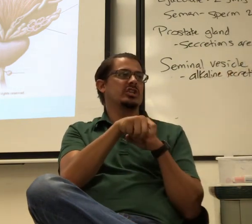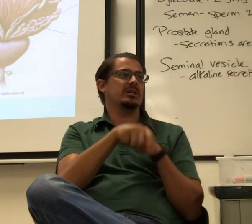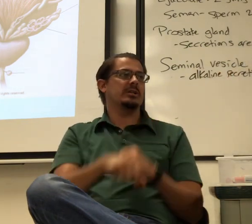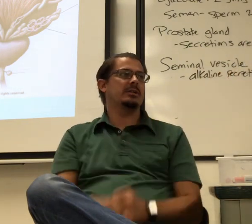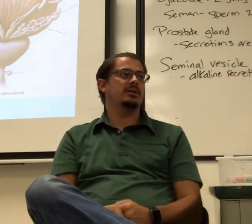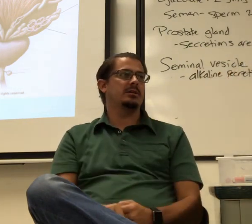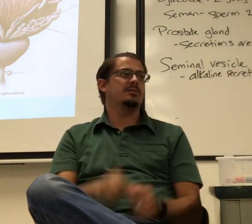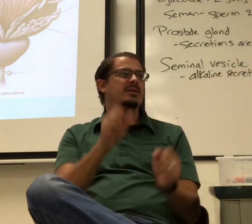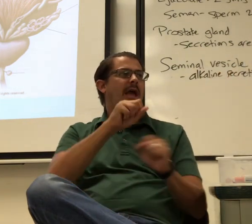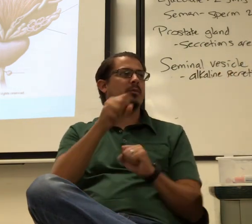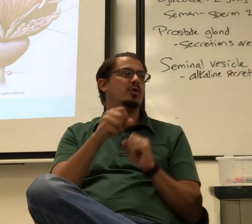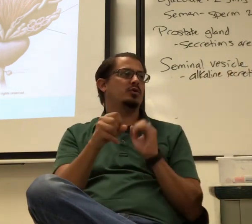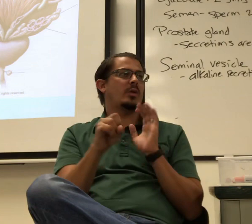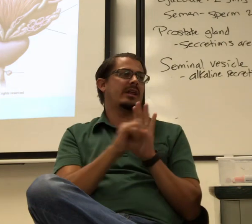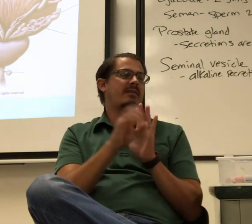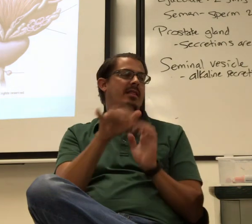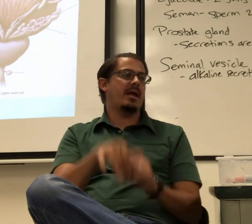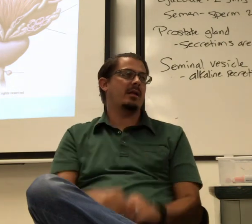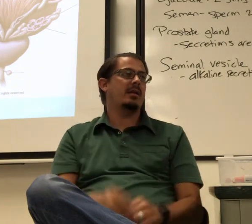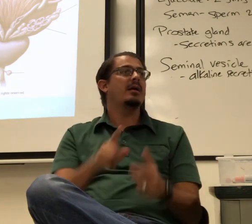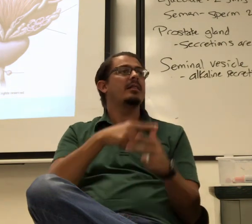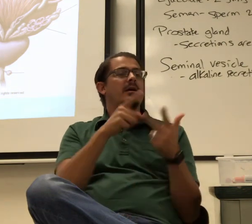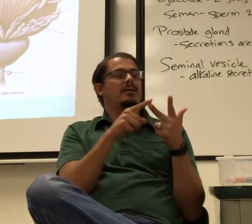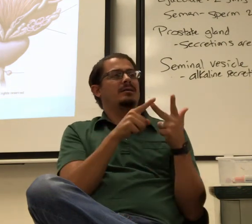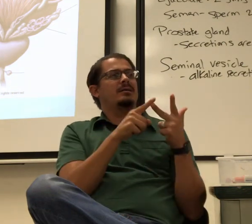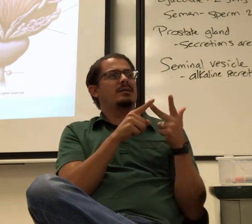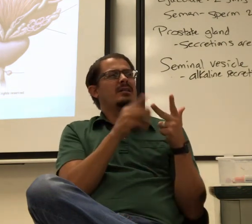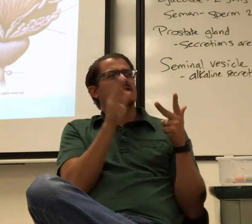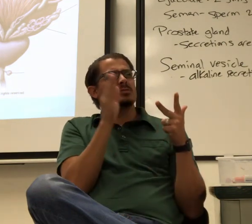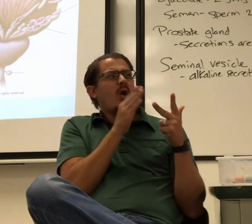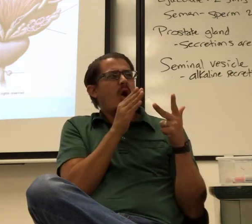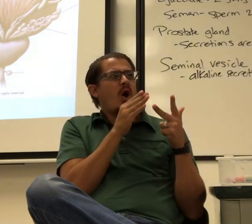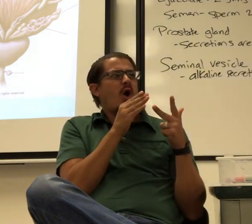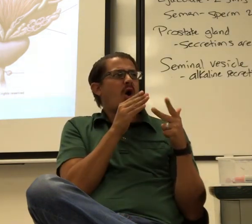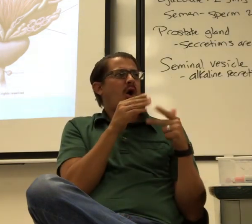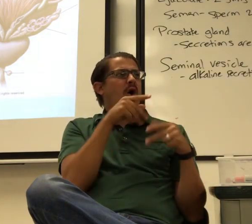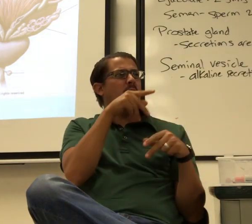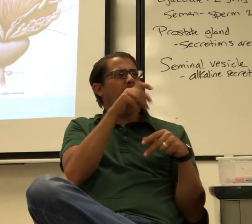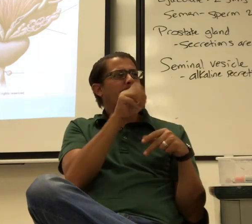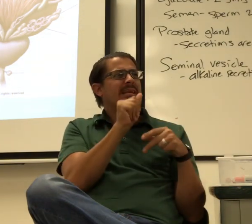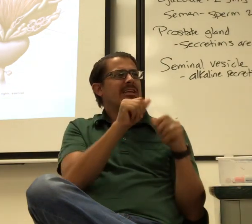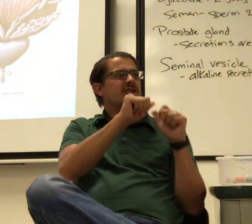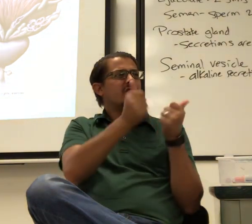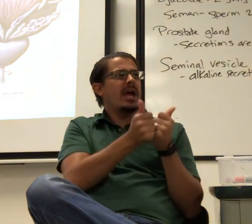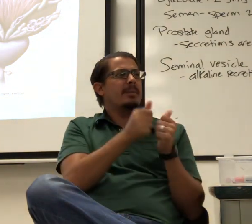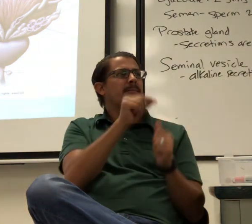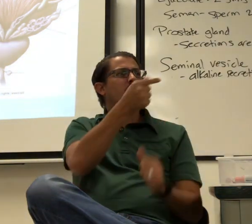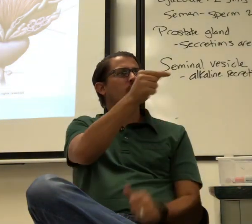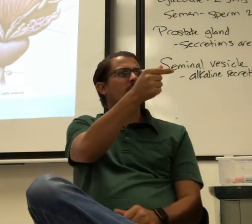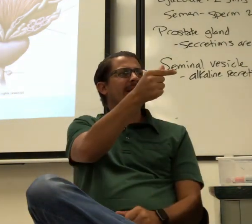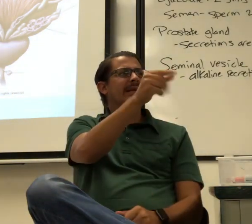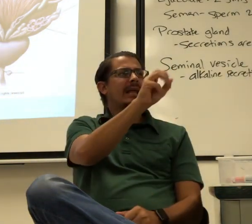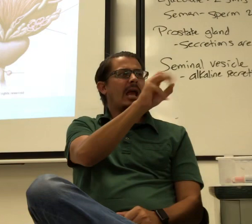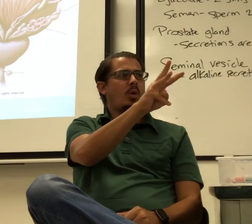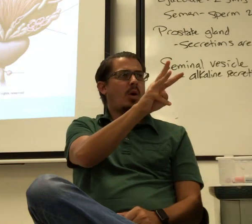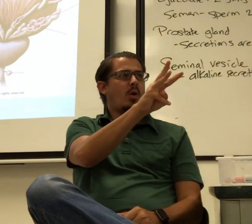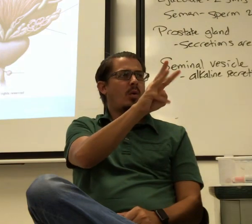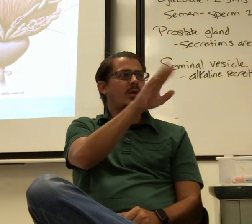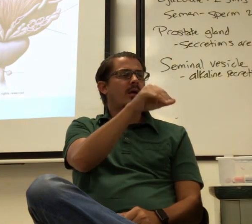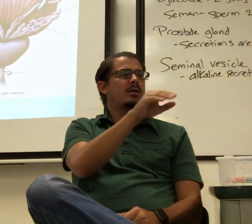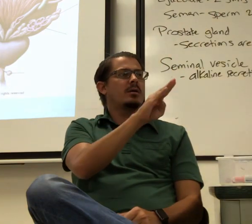Just be able to identify that. And then you have the tiny little P-shaped, I label it with a green arrow down there. That is